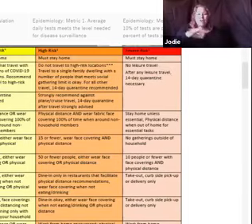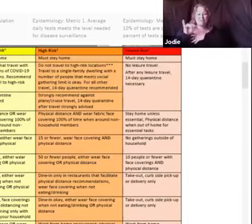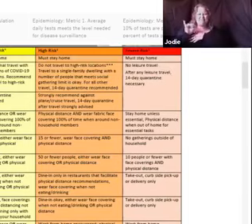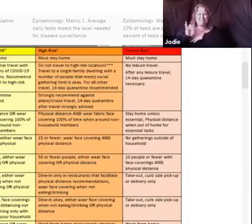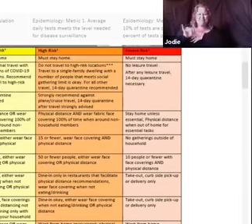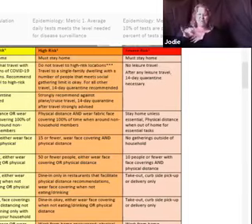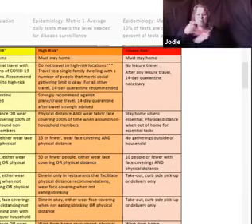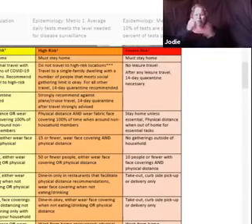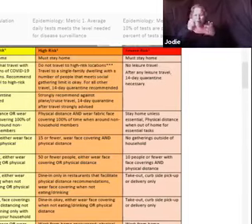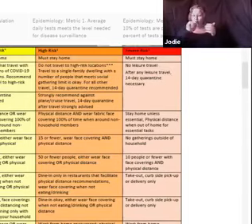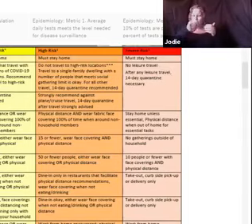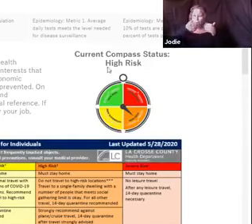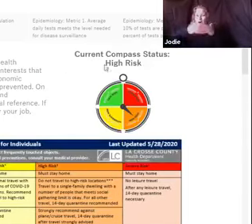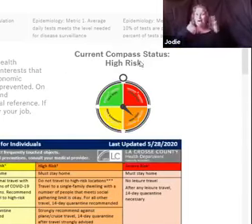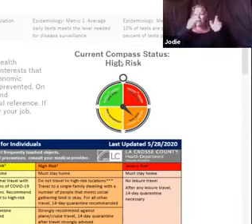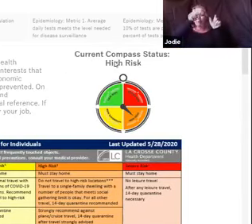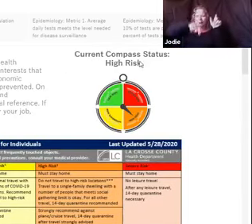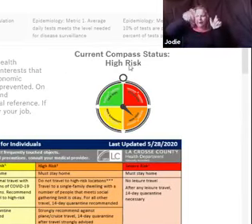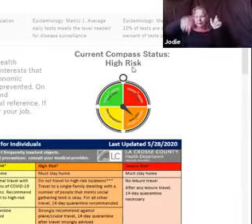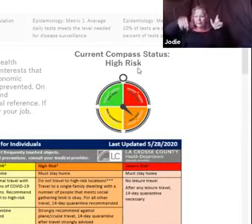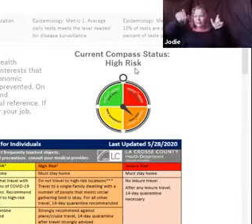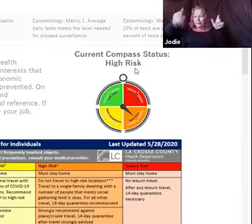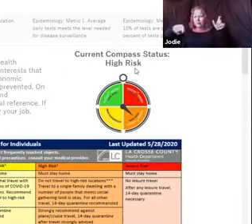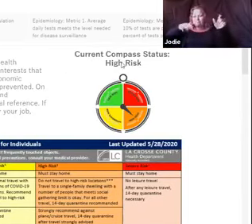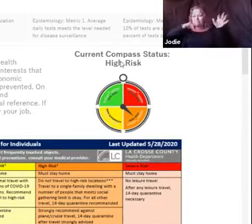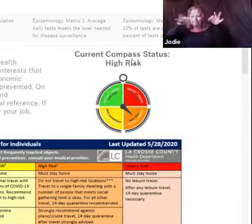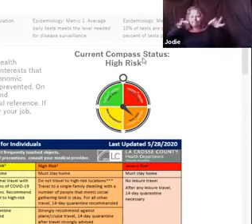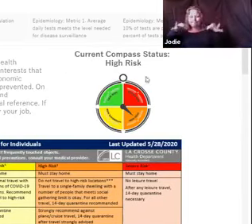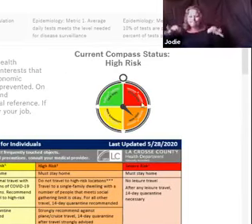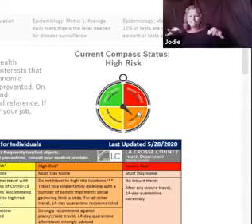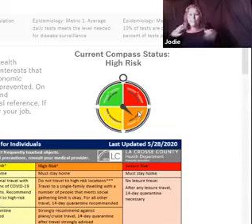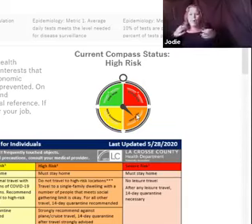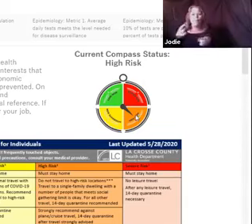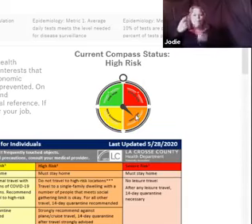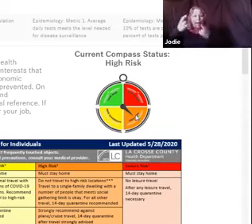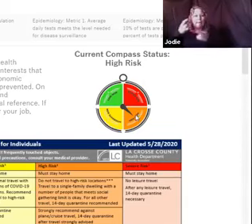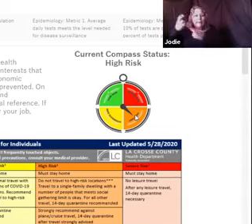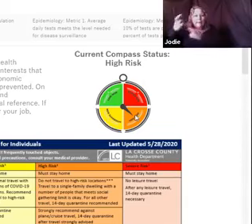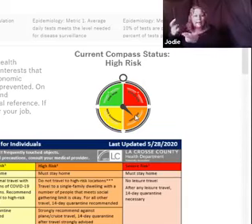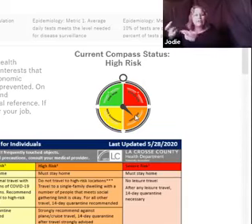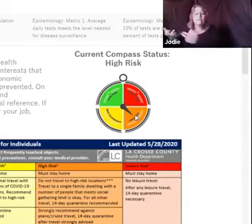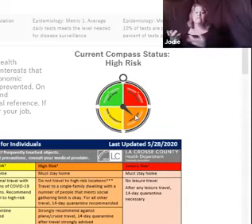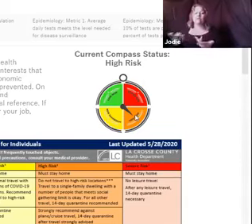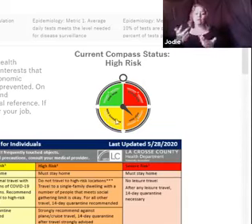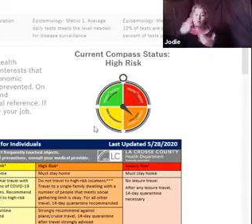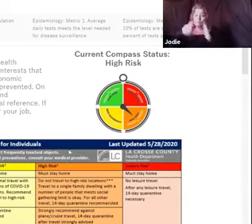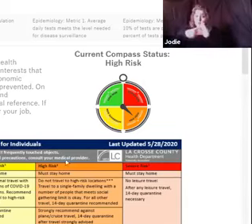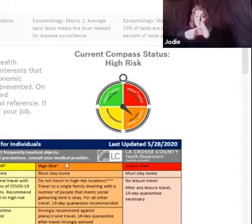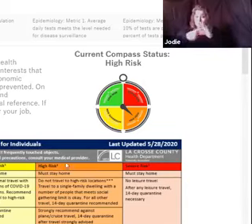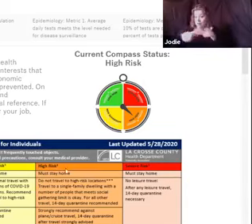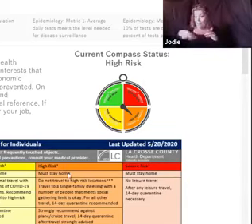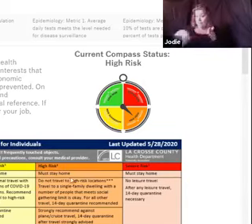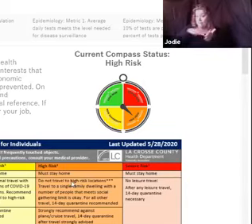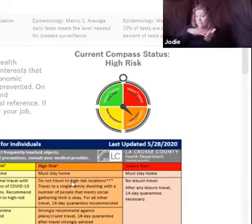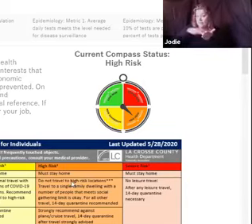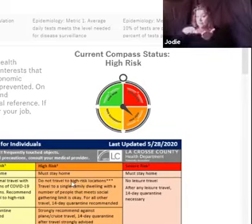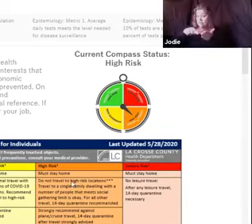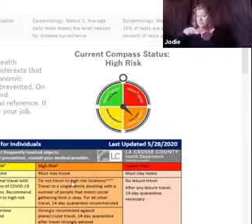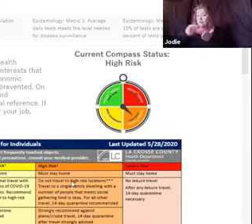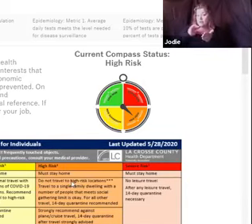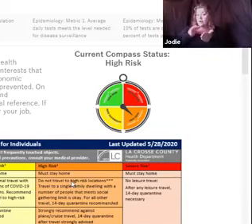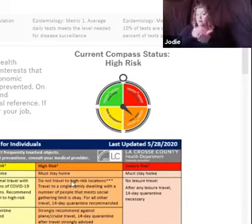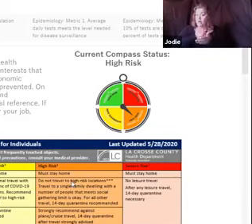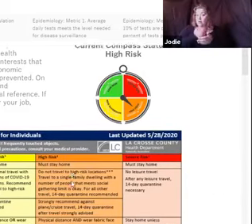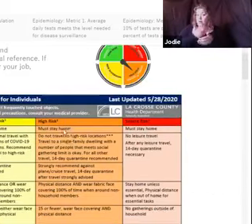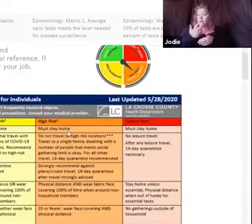So when you look up here and you identify what this week's risk status is, you can identify